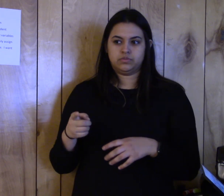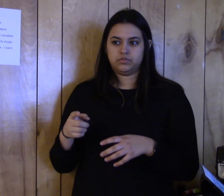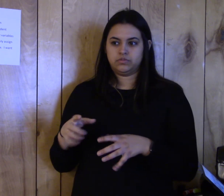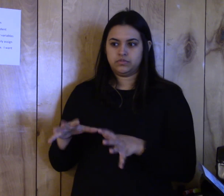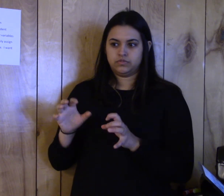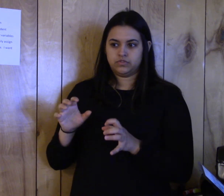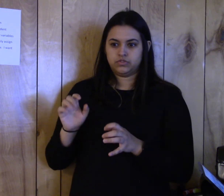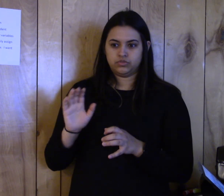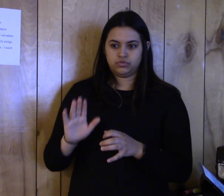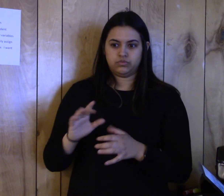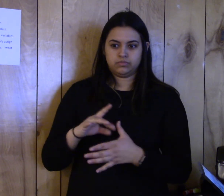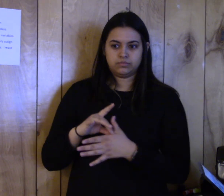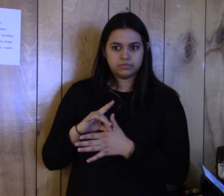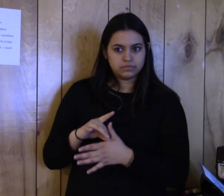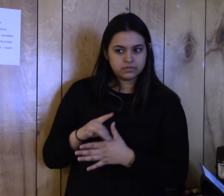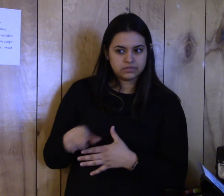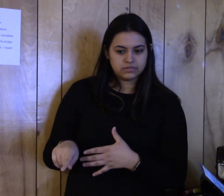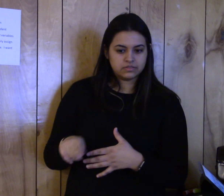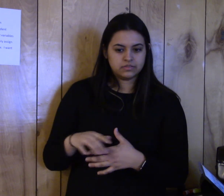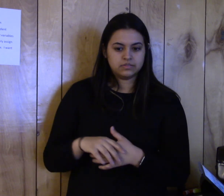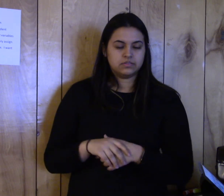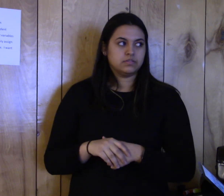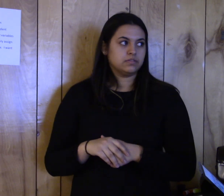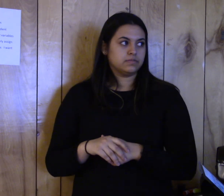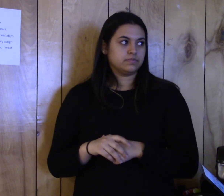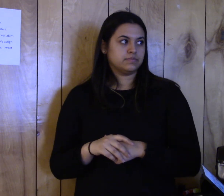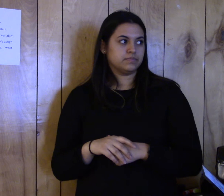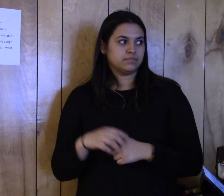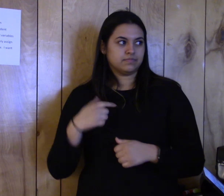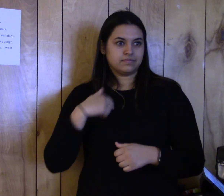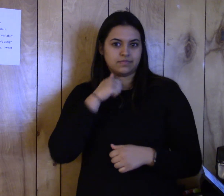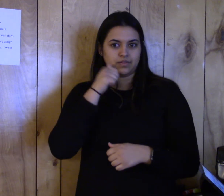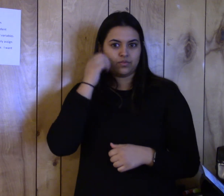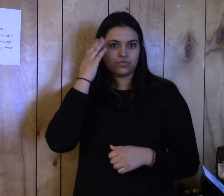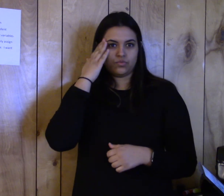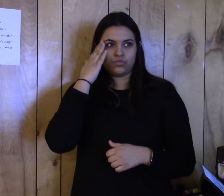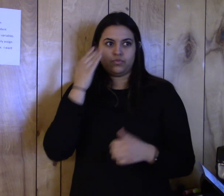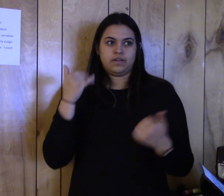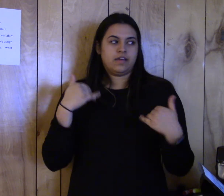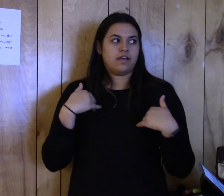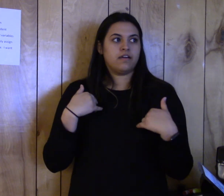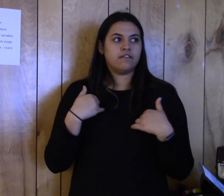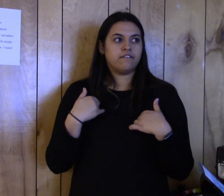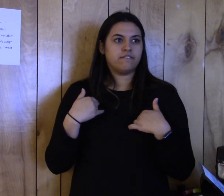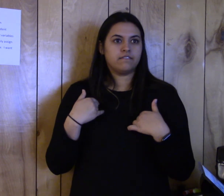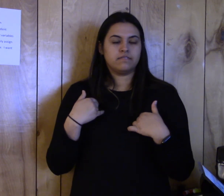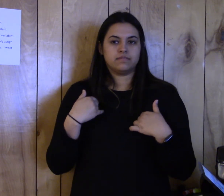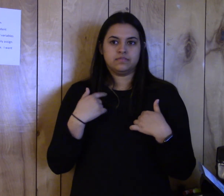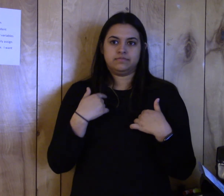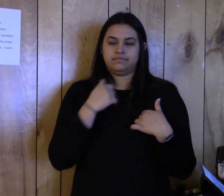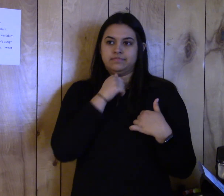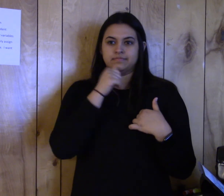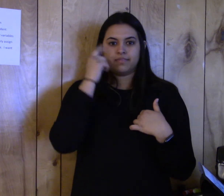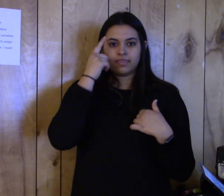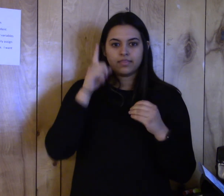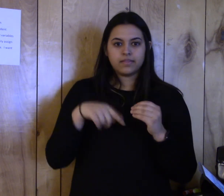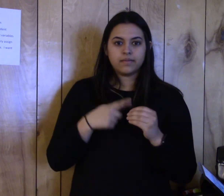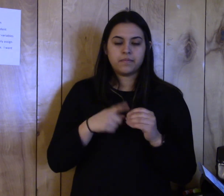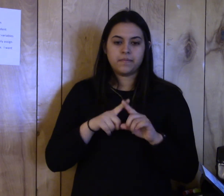I didn't know we would have any. You know, it just kind of like never occurred. But that idea of having to